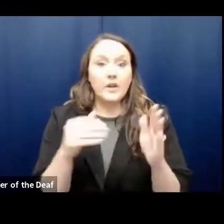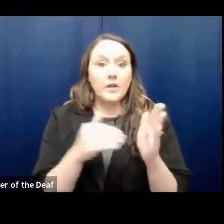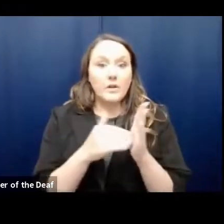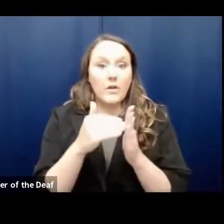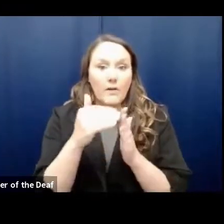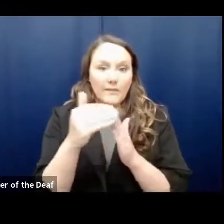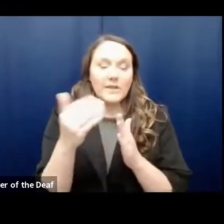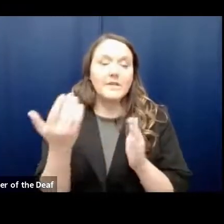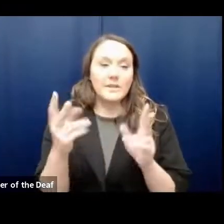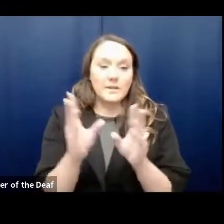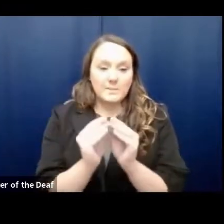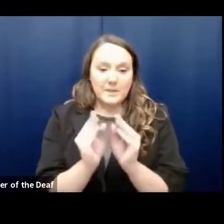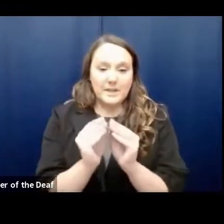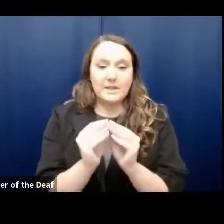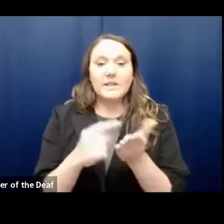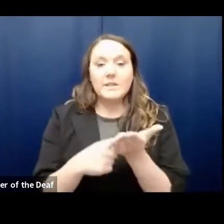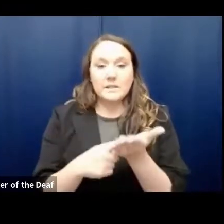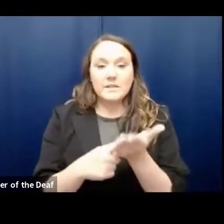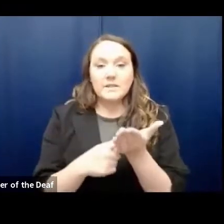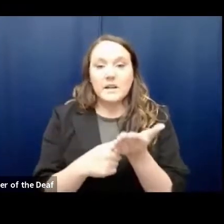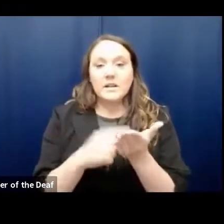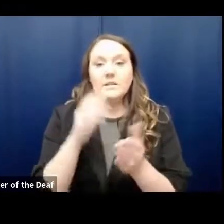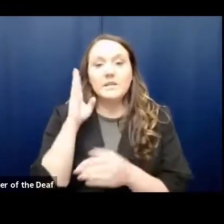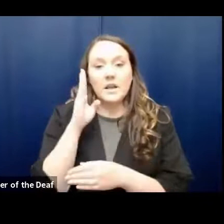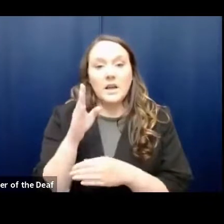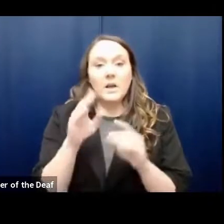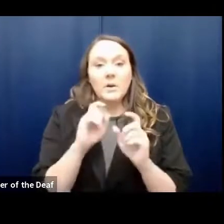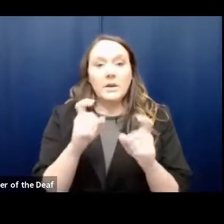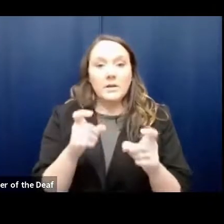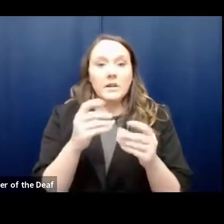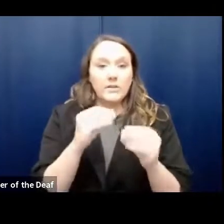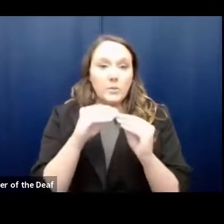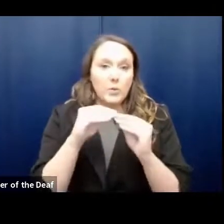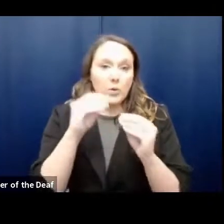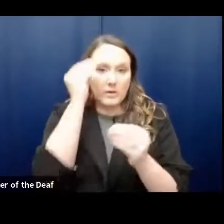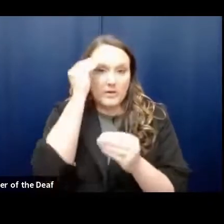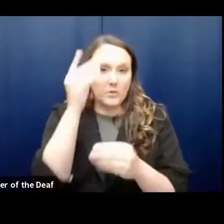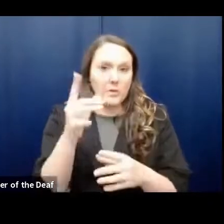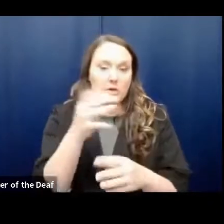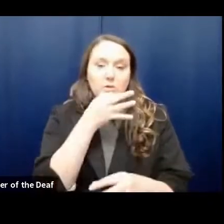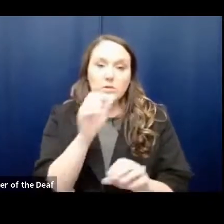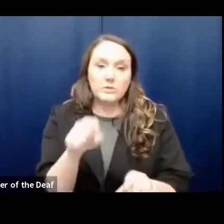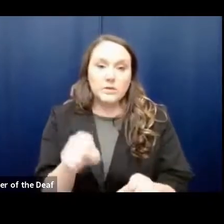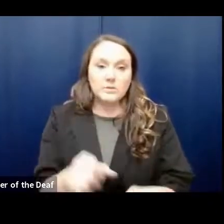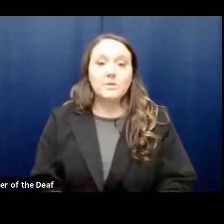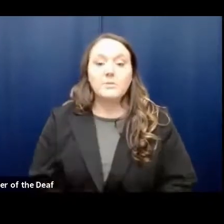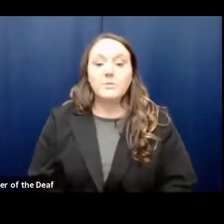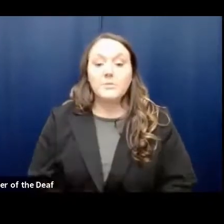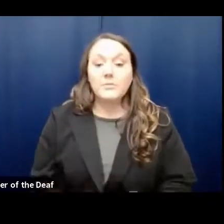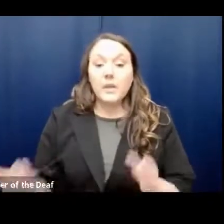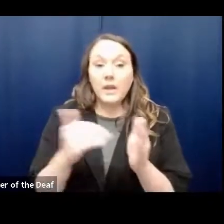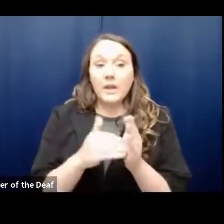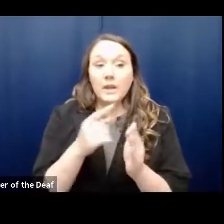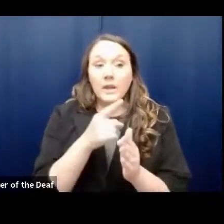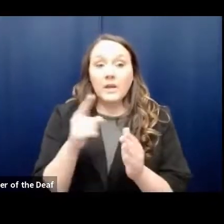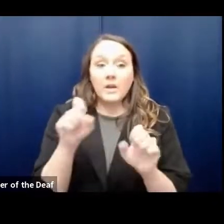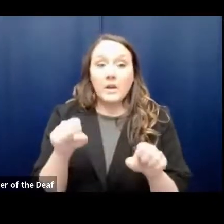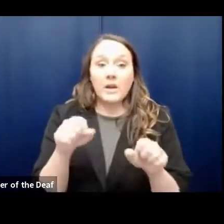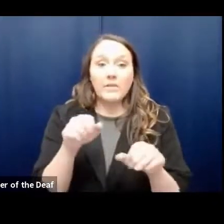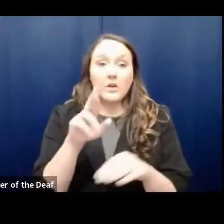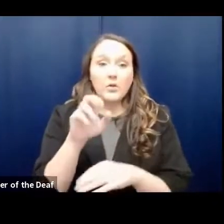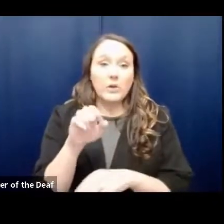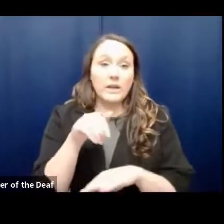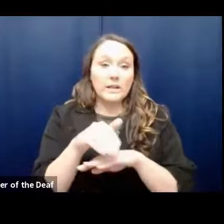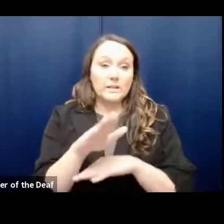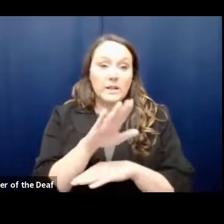meeting together and talking through these. So we'll get more information out as soon as we can. Okay. And once again, folks, you'll have to go and resubmit your questions.